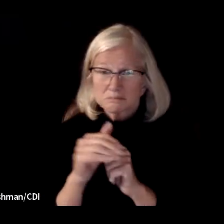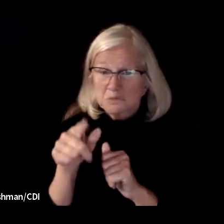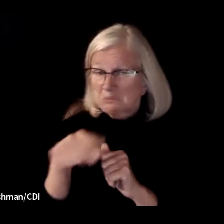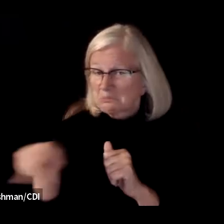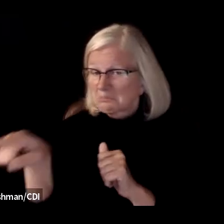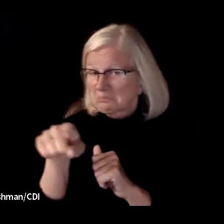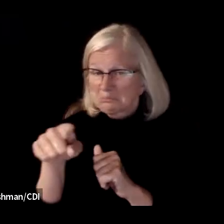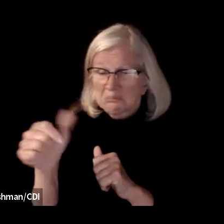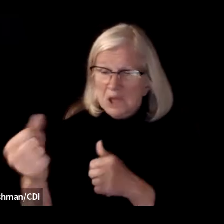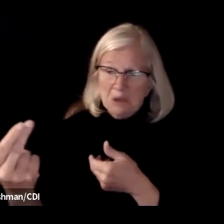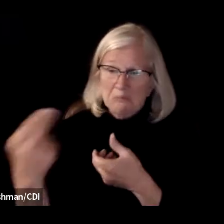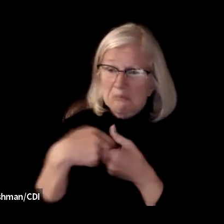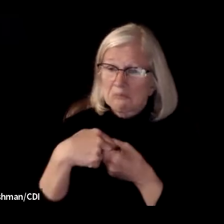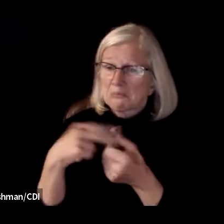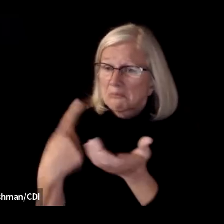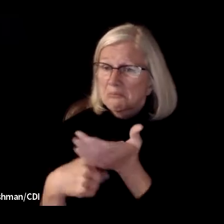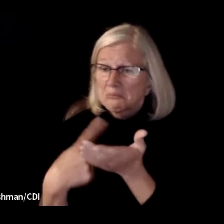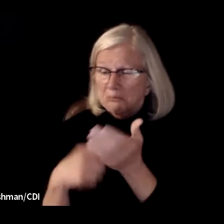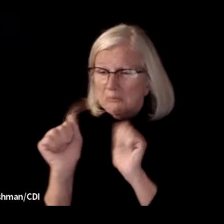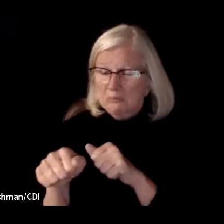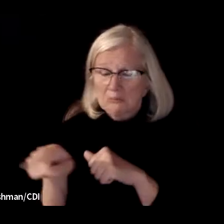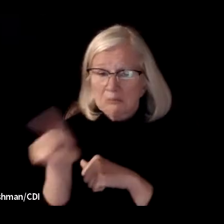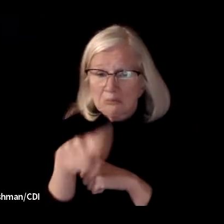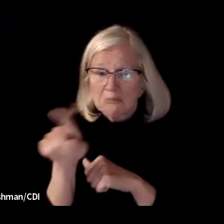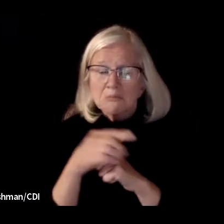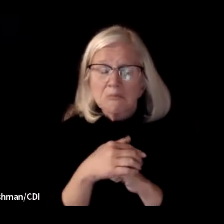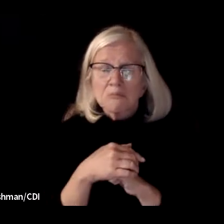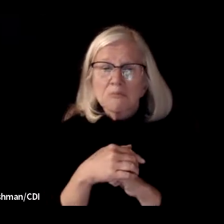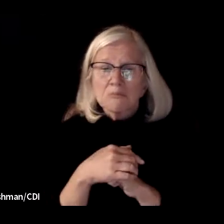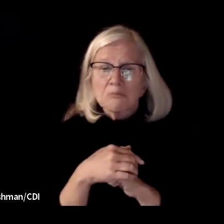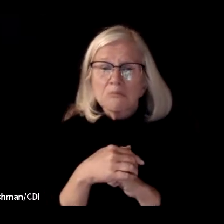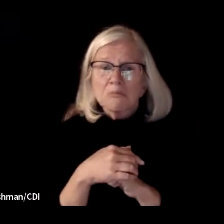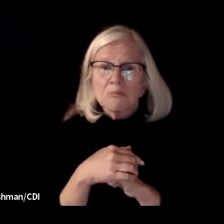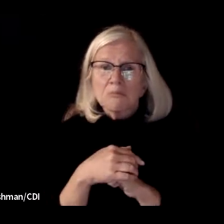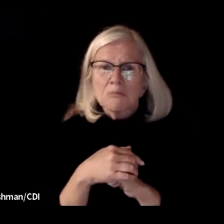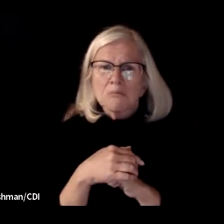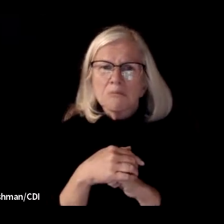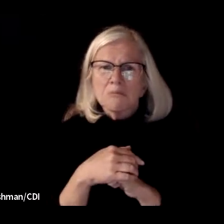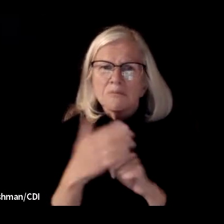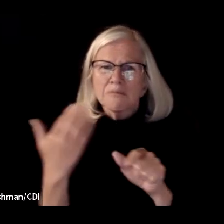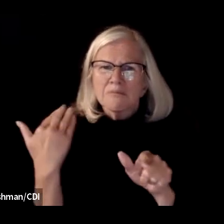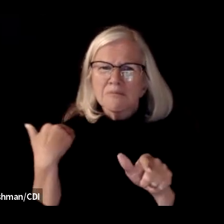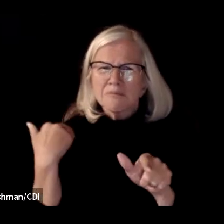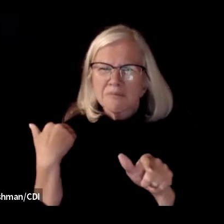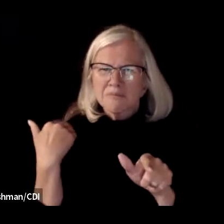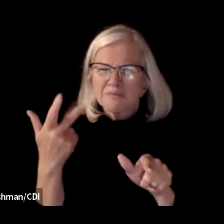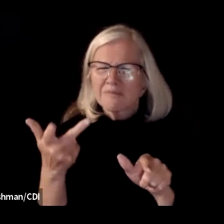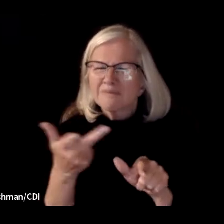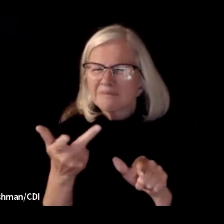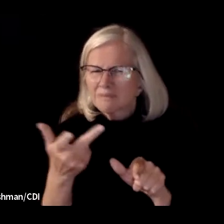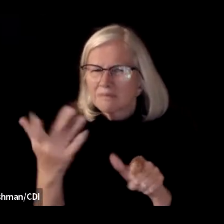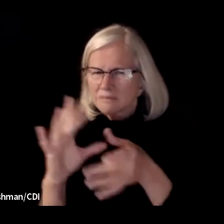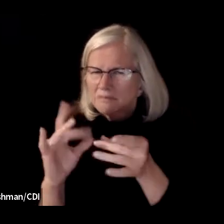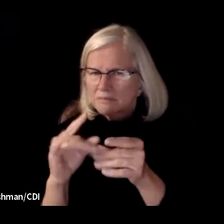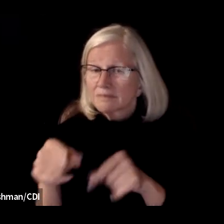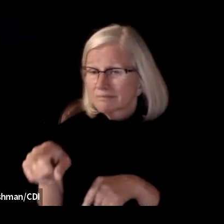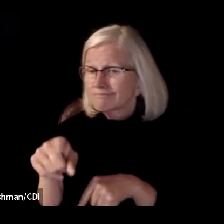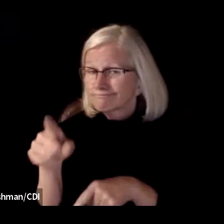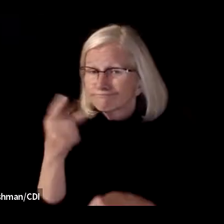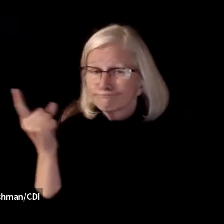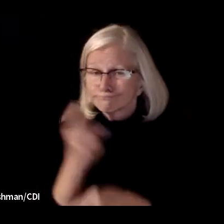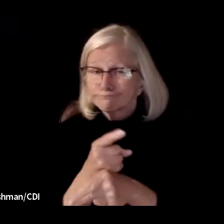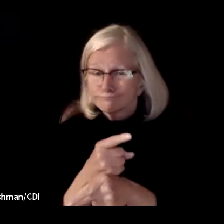as has been mentioned, definitely we have seen disruptions in patterns of care